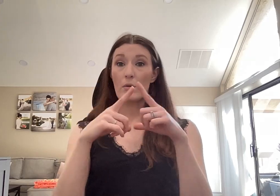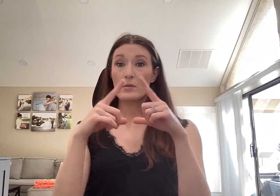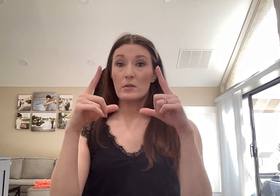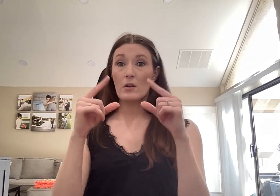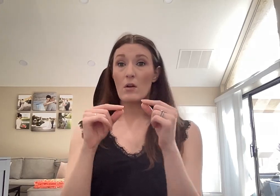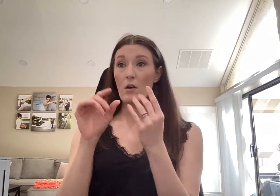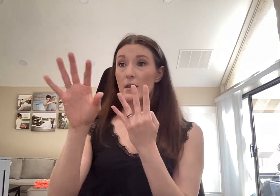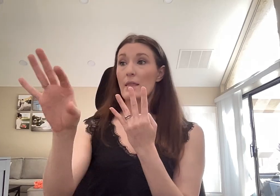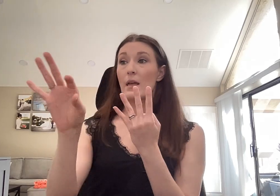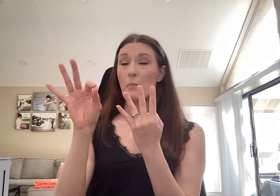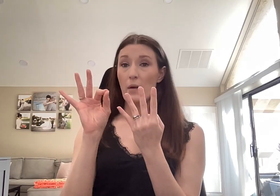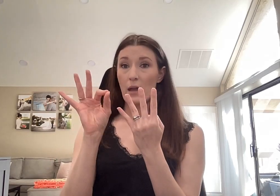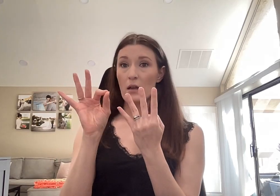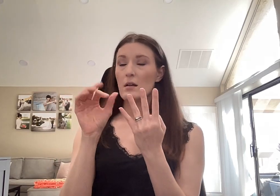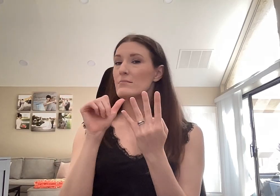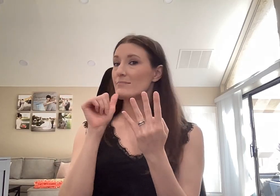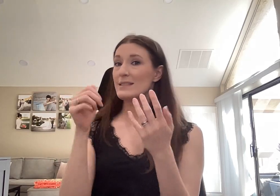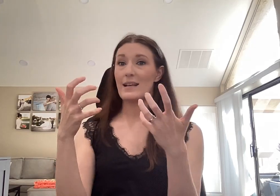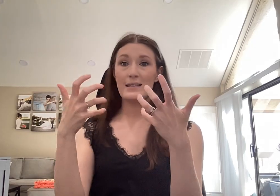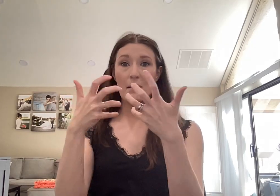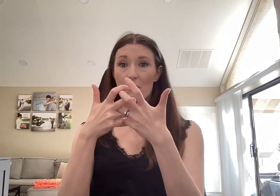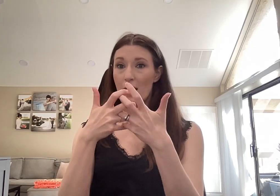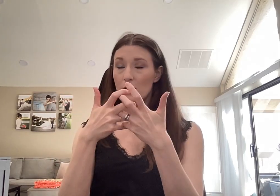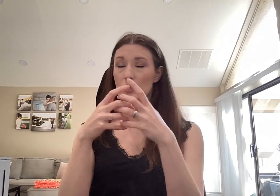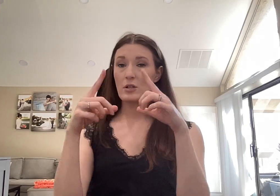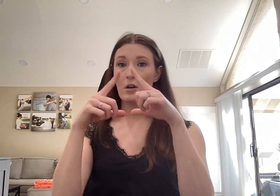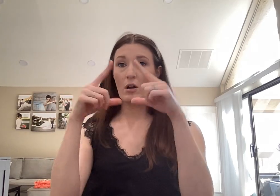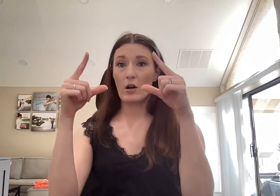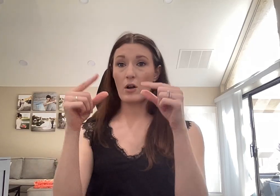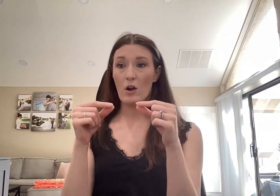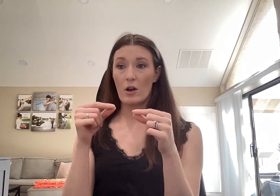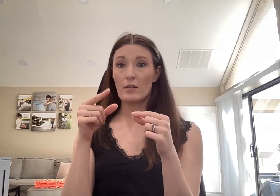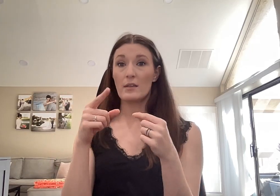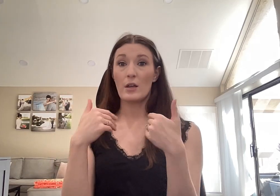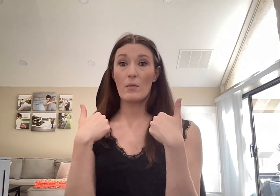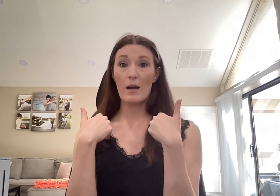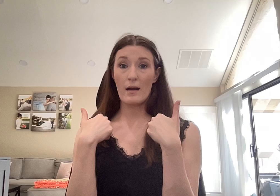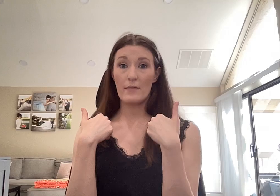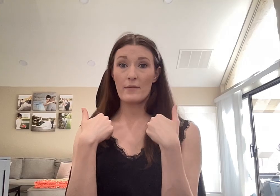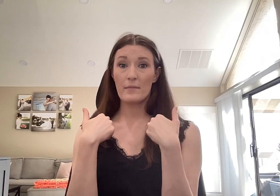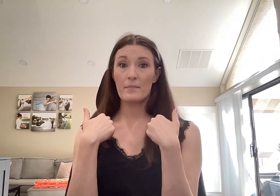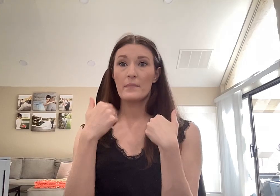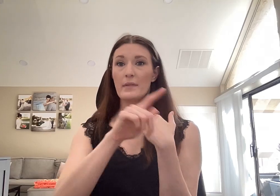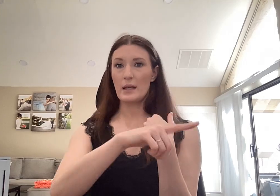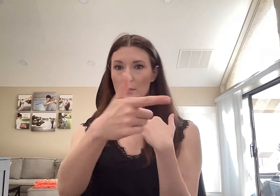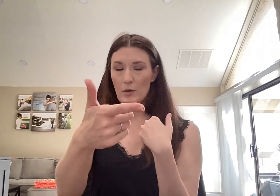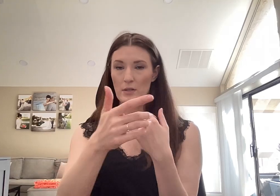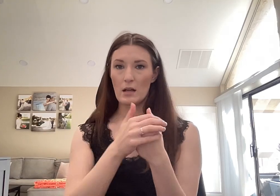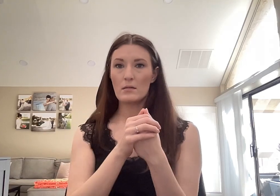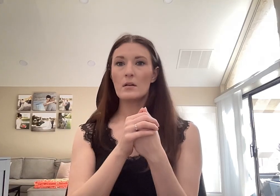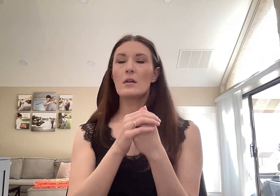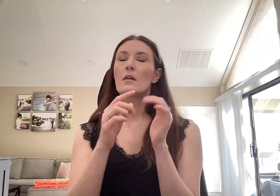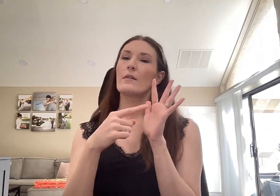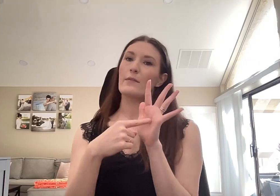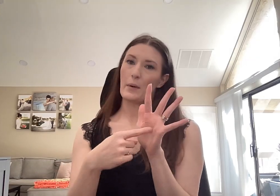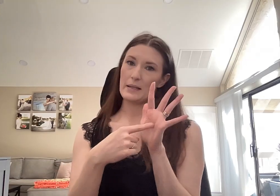Suppose the card that they pick doesn't match a card that you have, next person. For